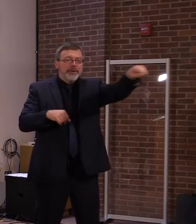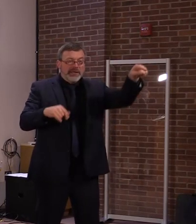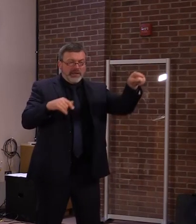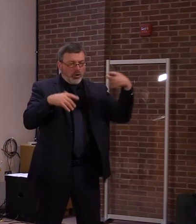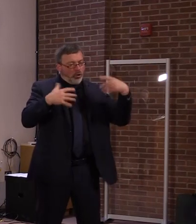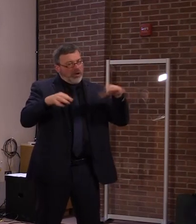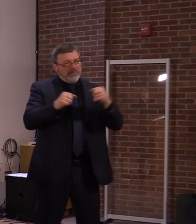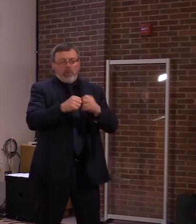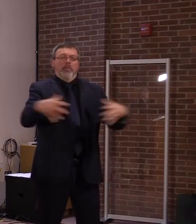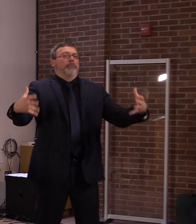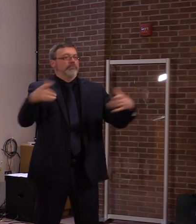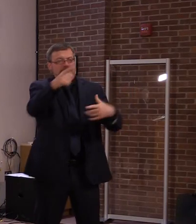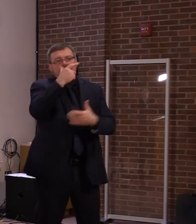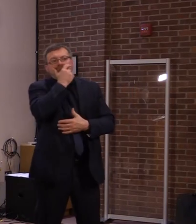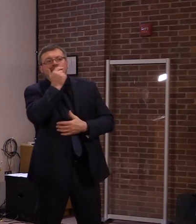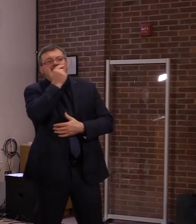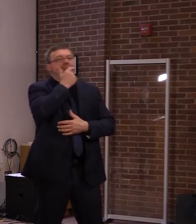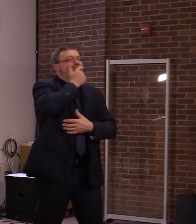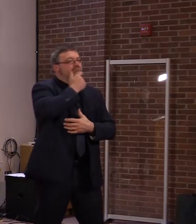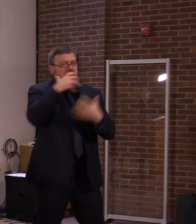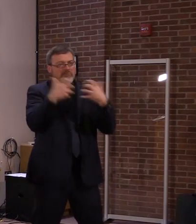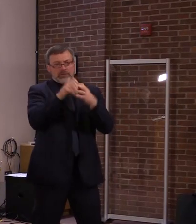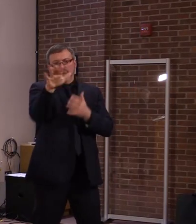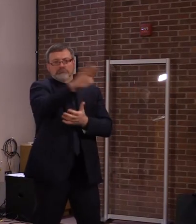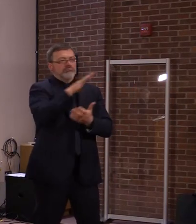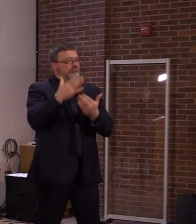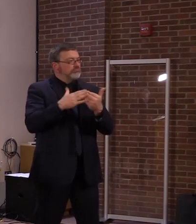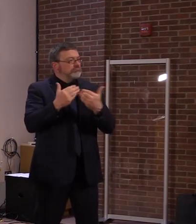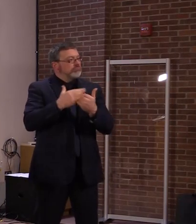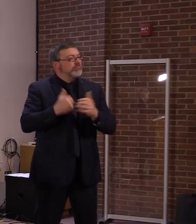going online, and this is a different